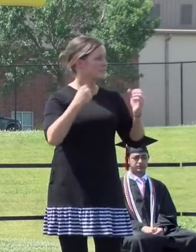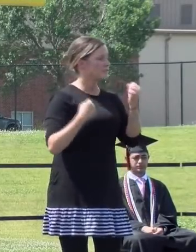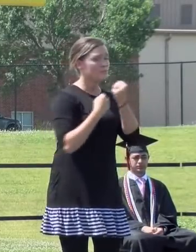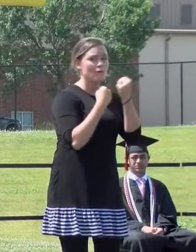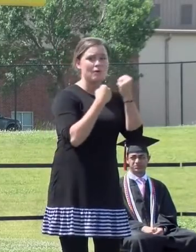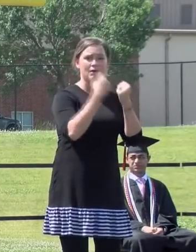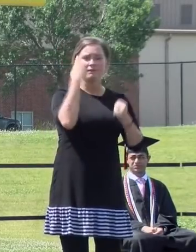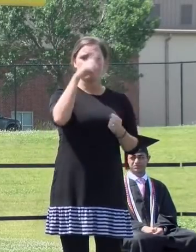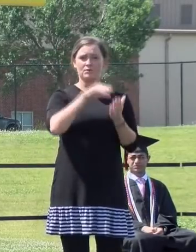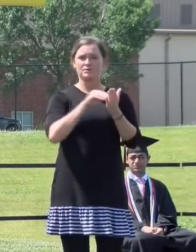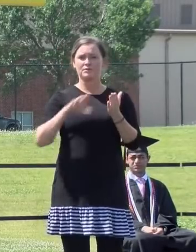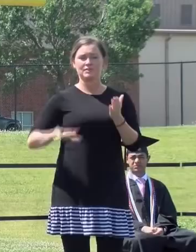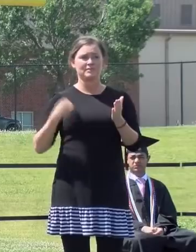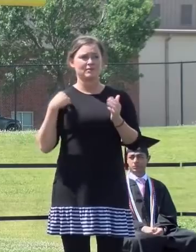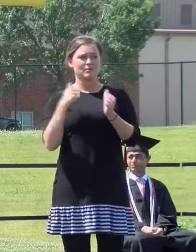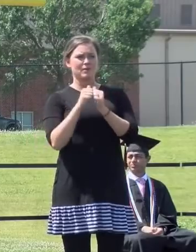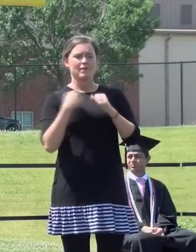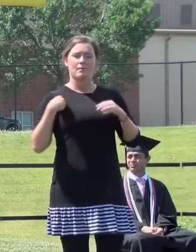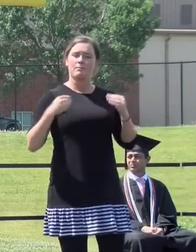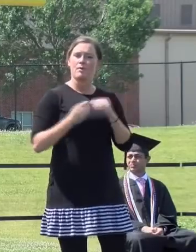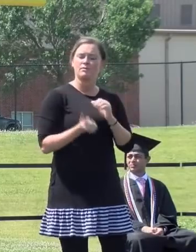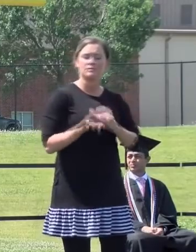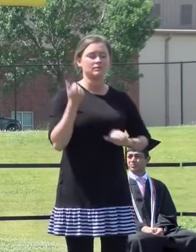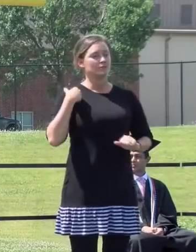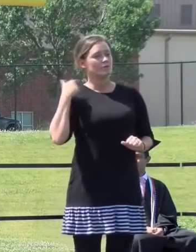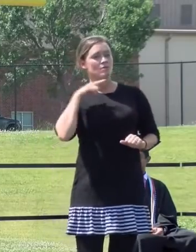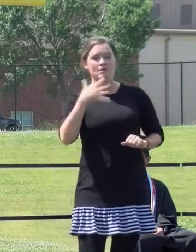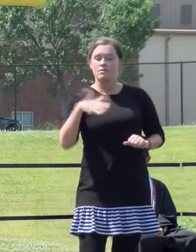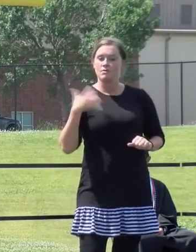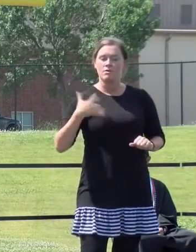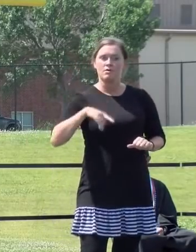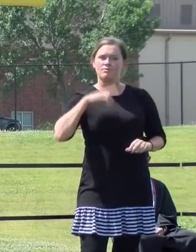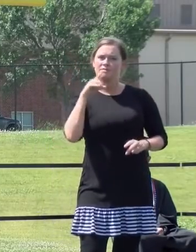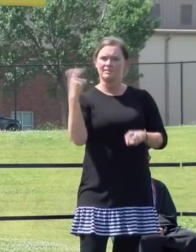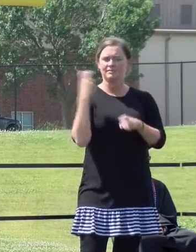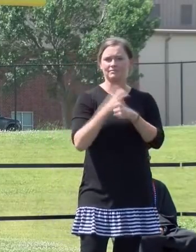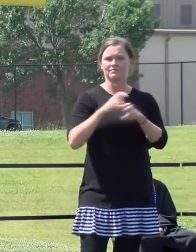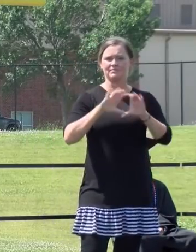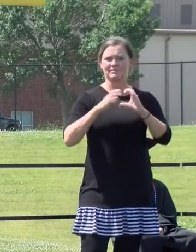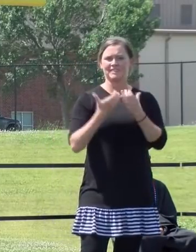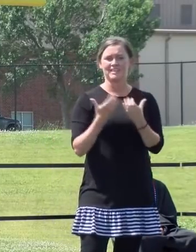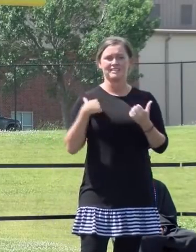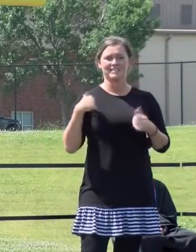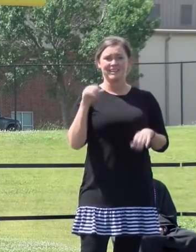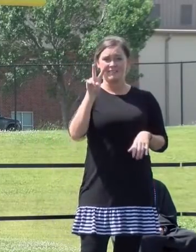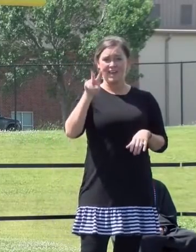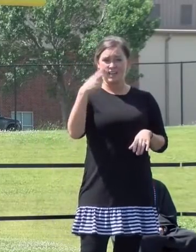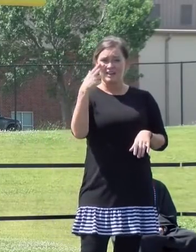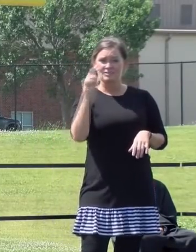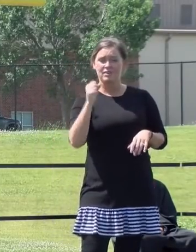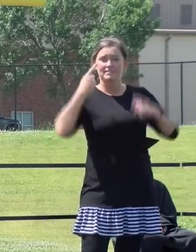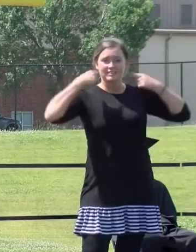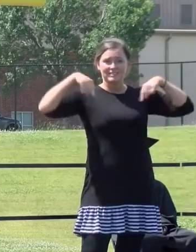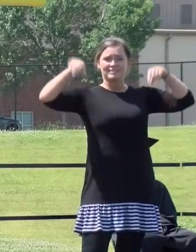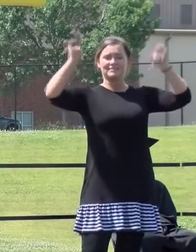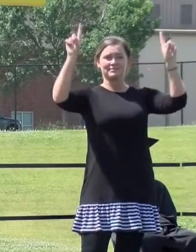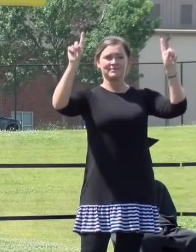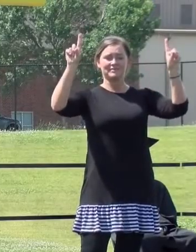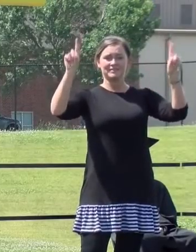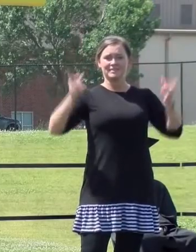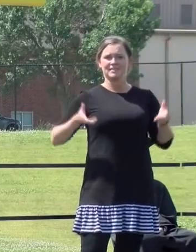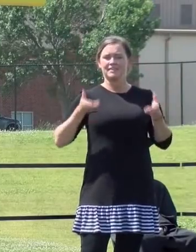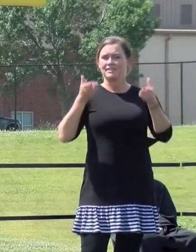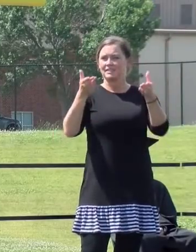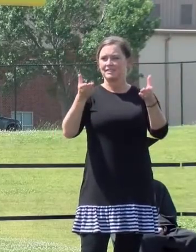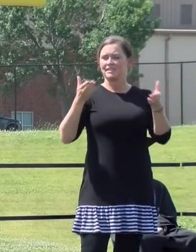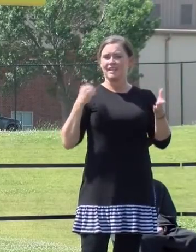for students taking the most rigorous core courses at Valley High School and successfully presenting a